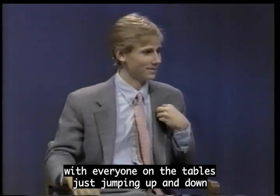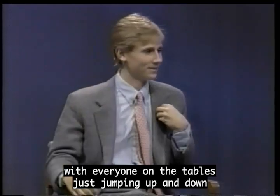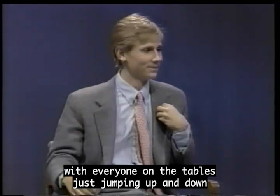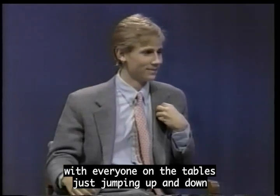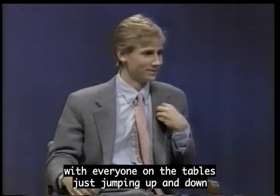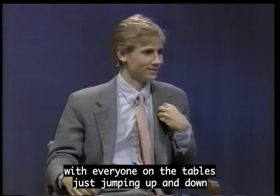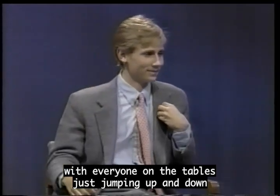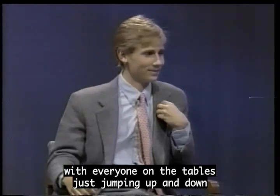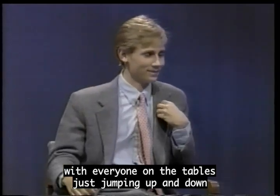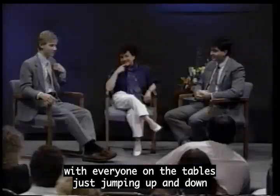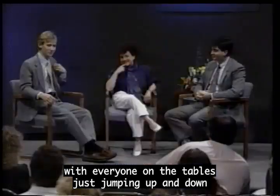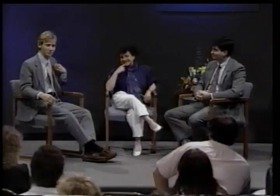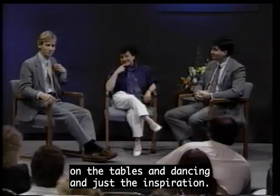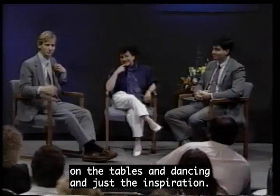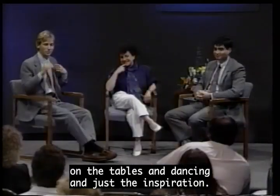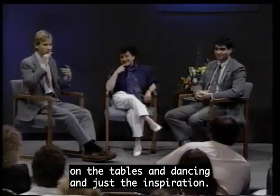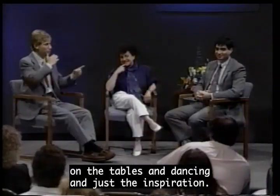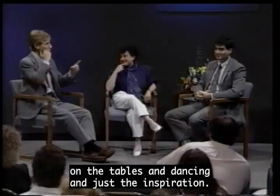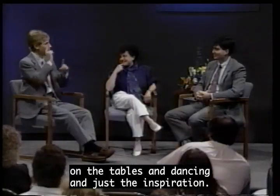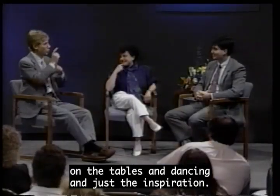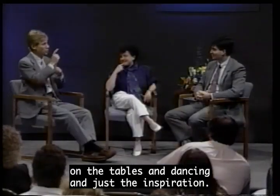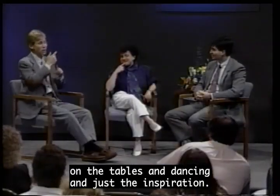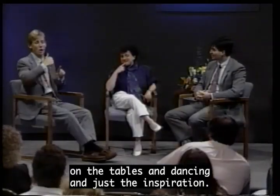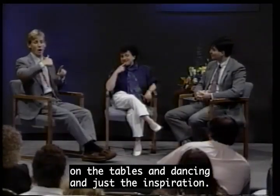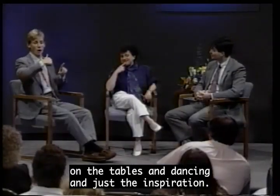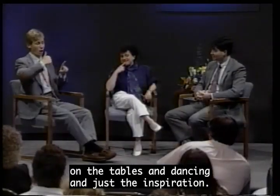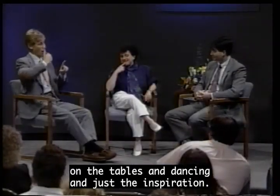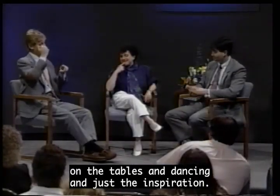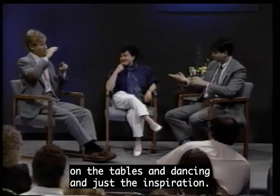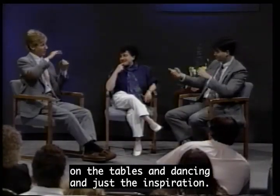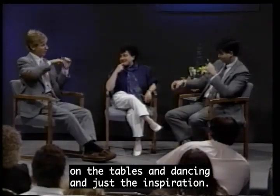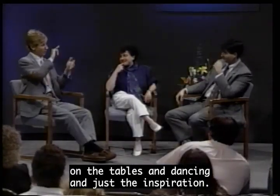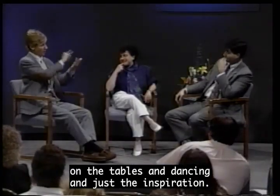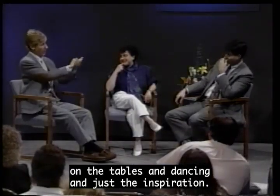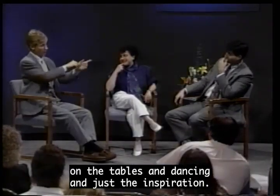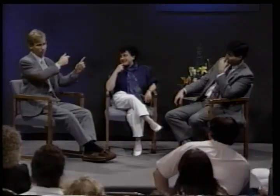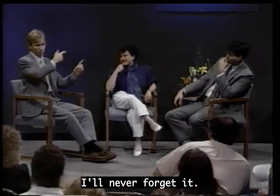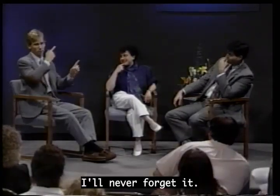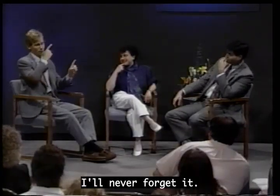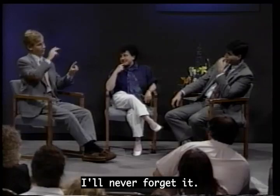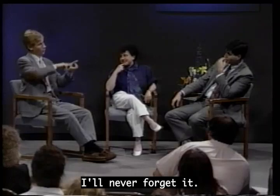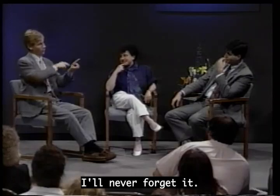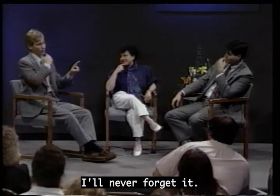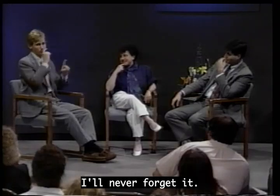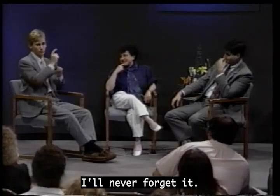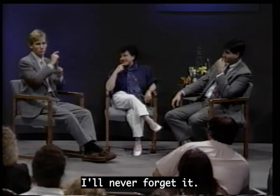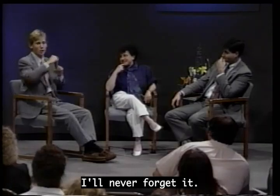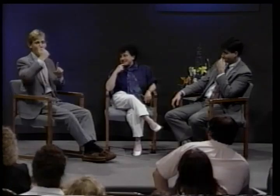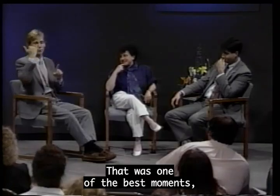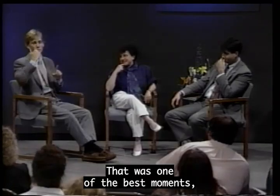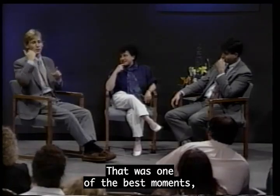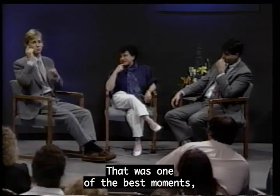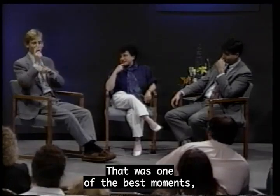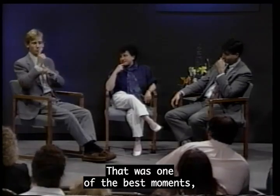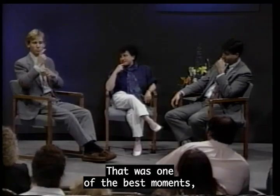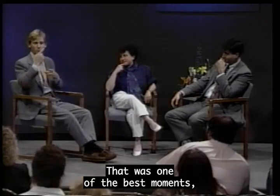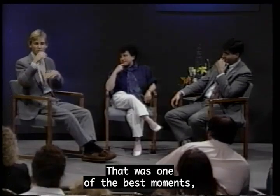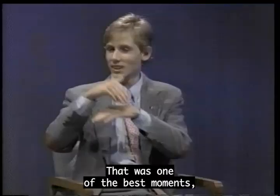and just the inspiration. I'll never forget it. That was one of the best moments, and I think the other is, like Fred was